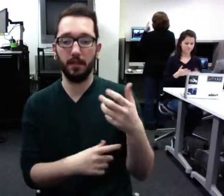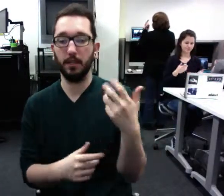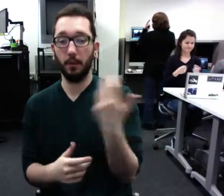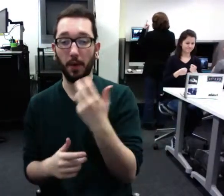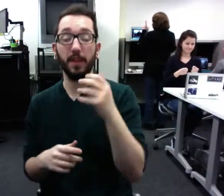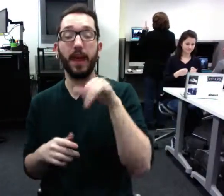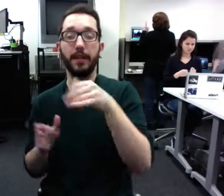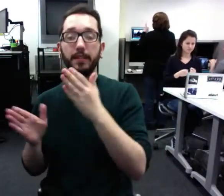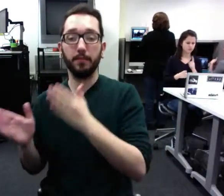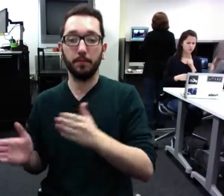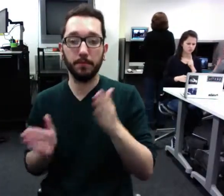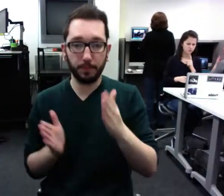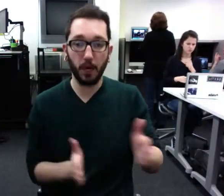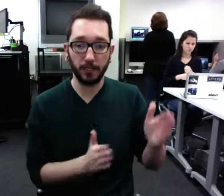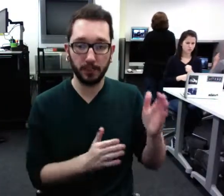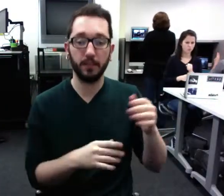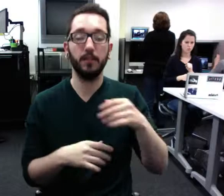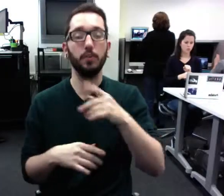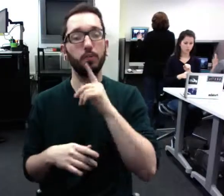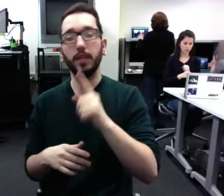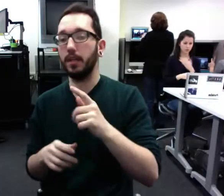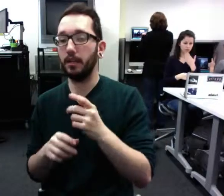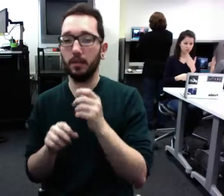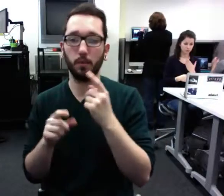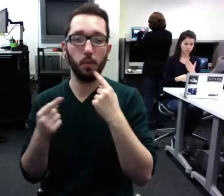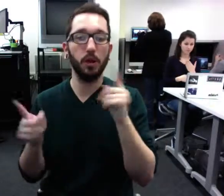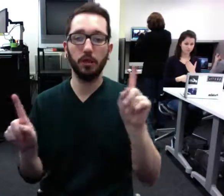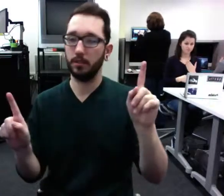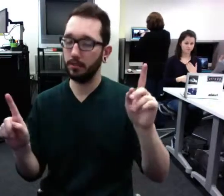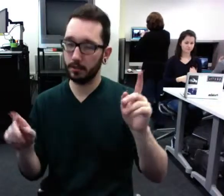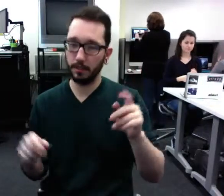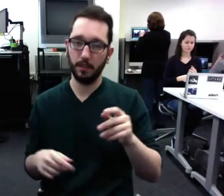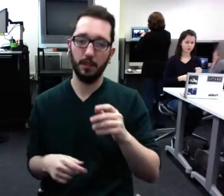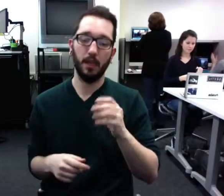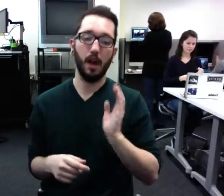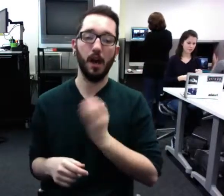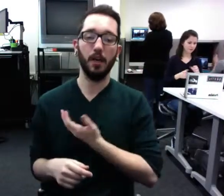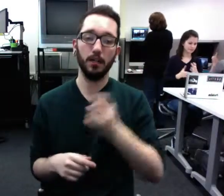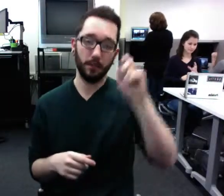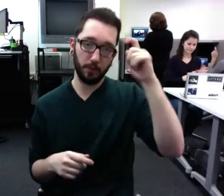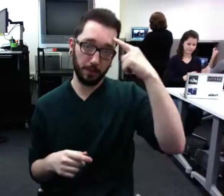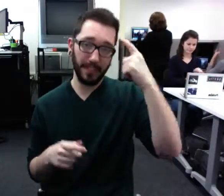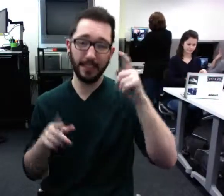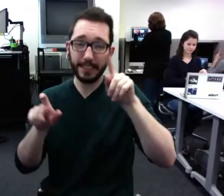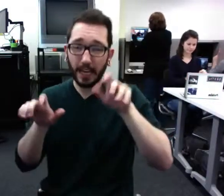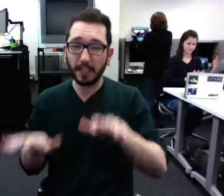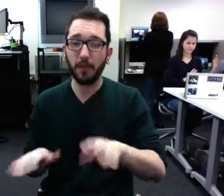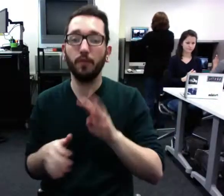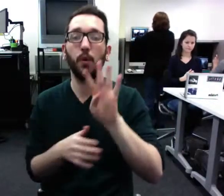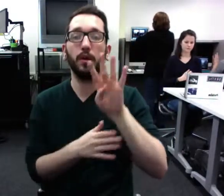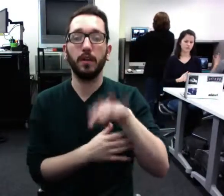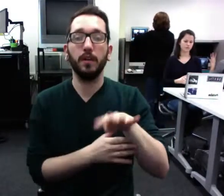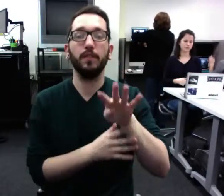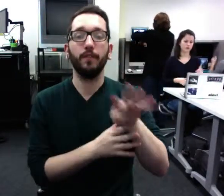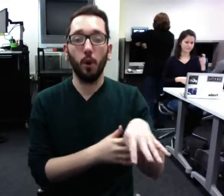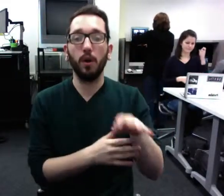then is discarded. It's not used for any processing. Our government is testing 44,000 samples every